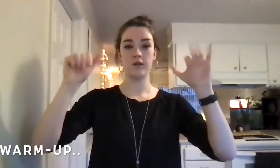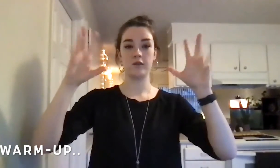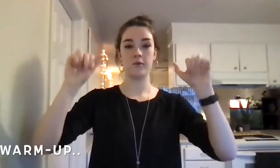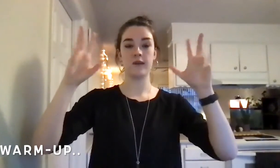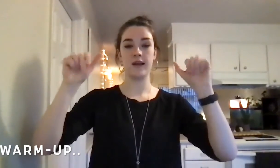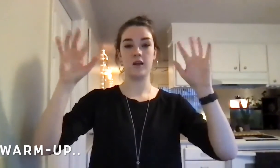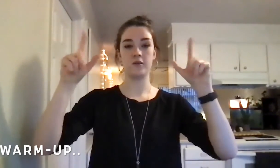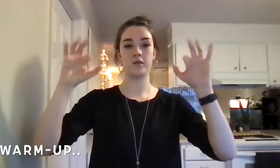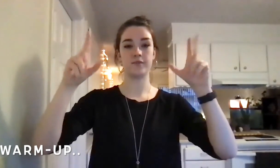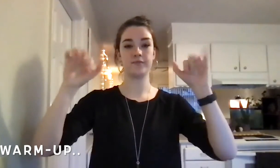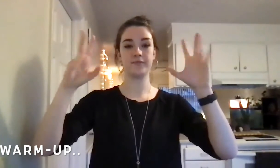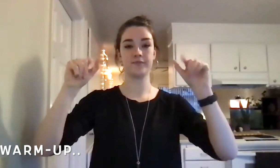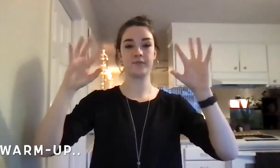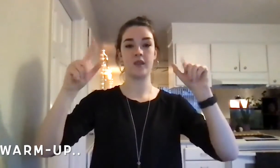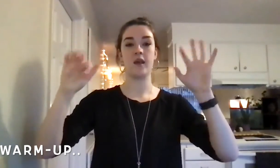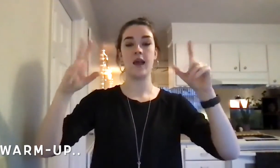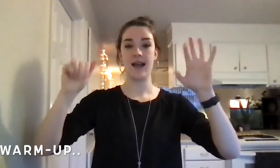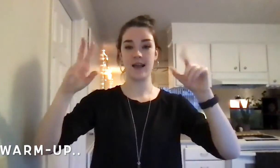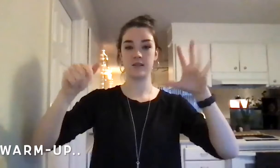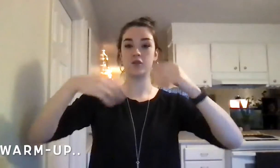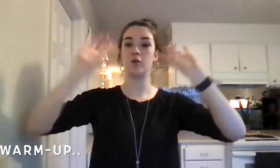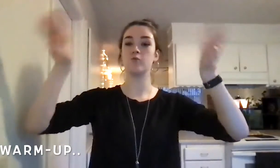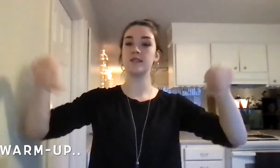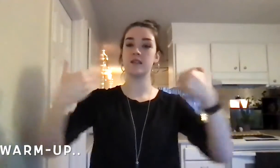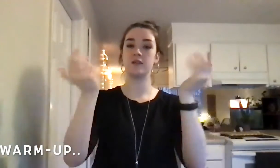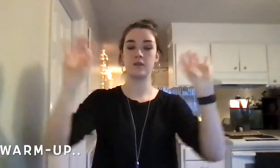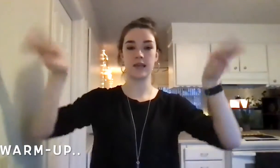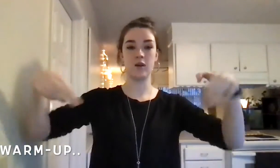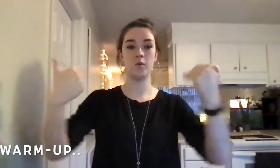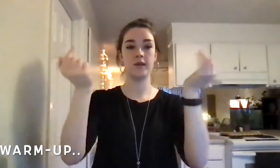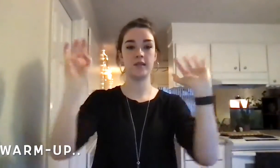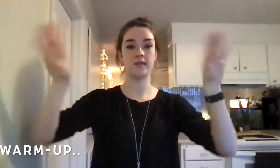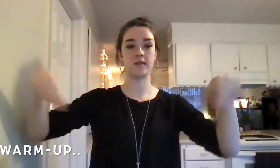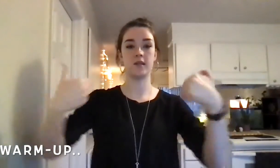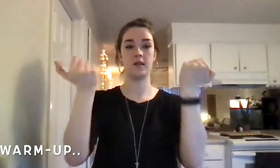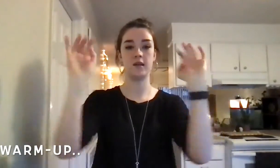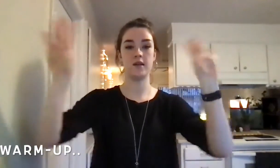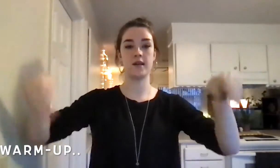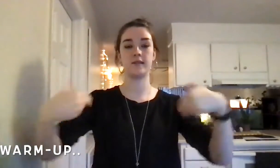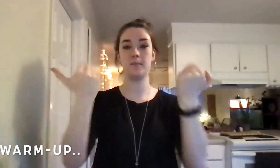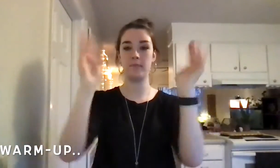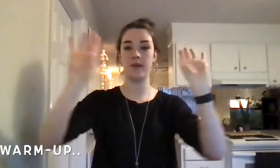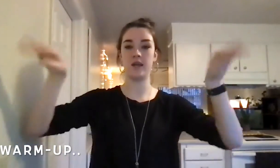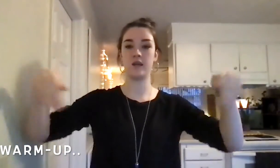them around, and some wrist circles outwards, nice and big,